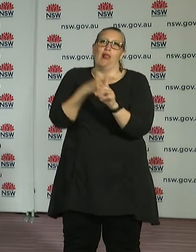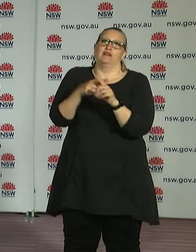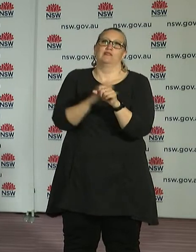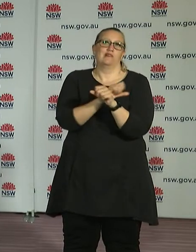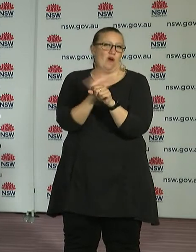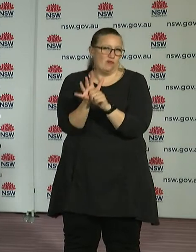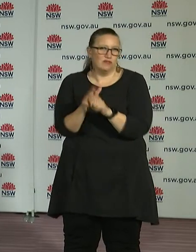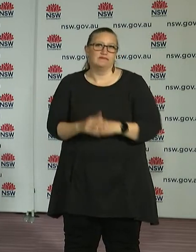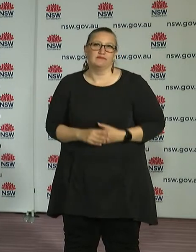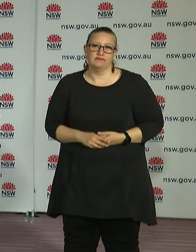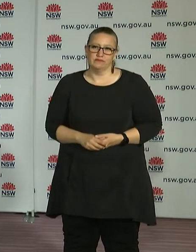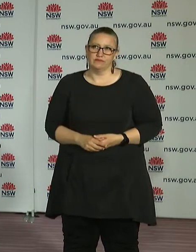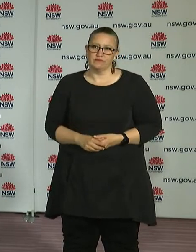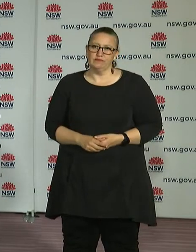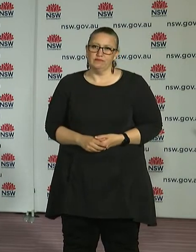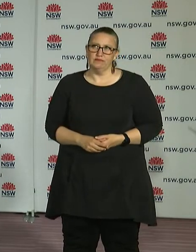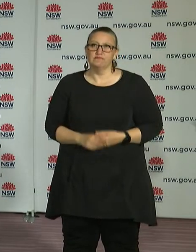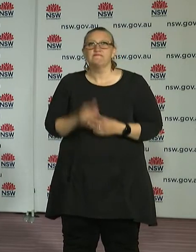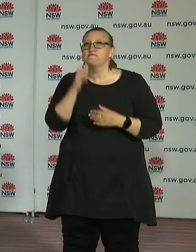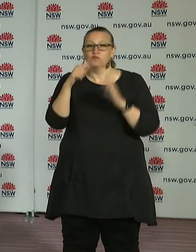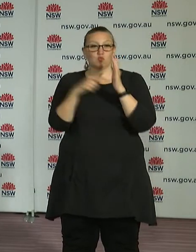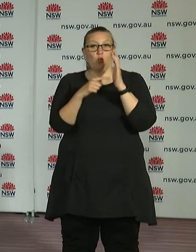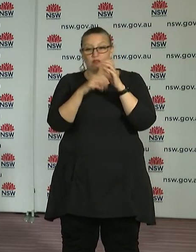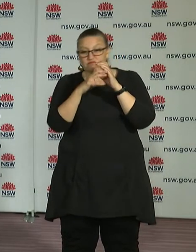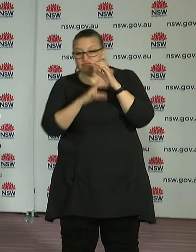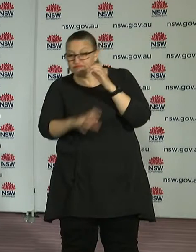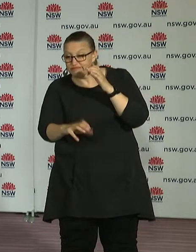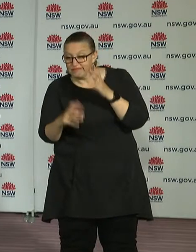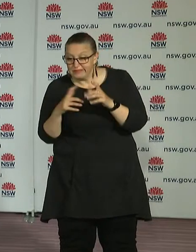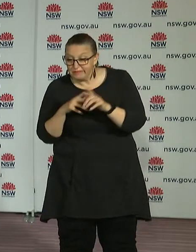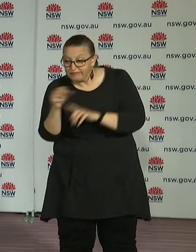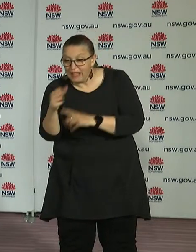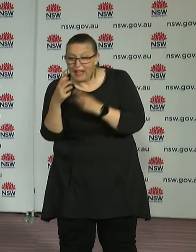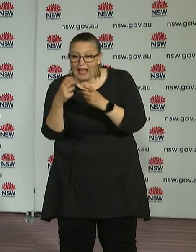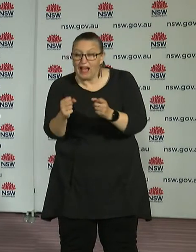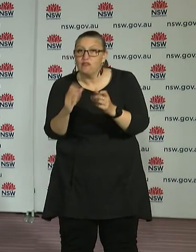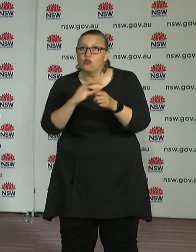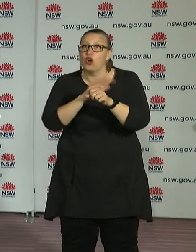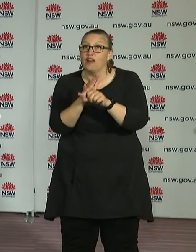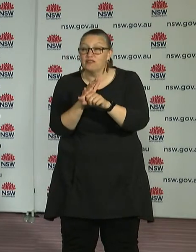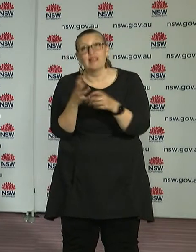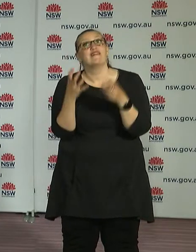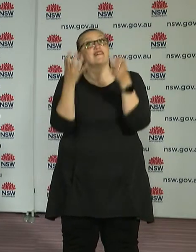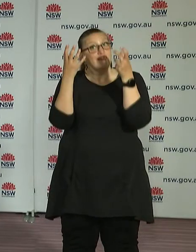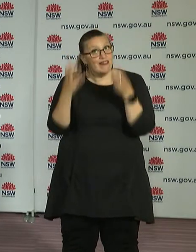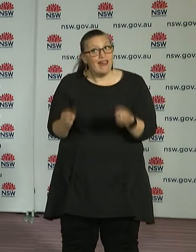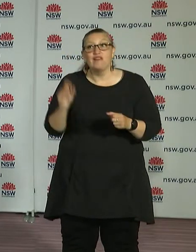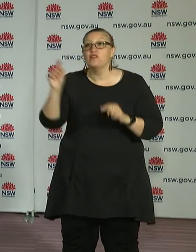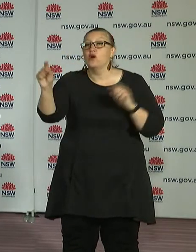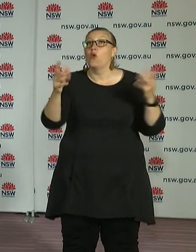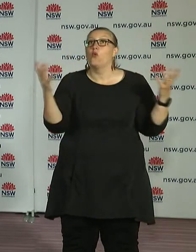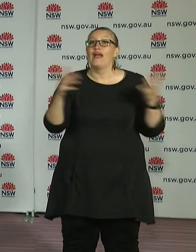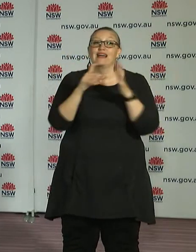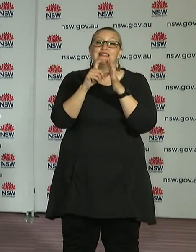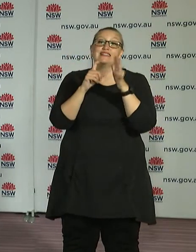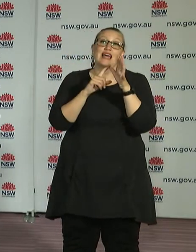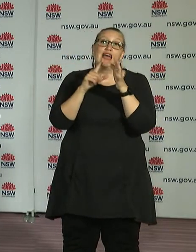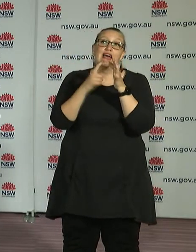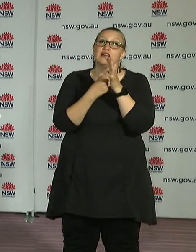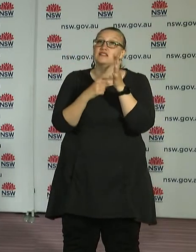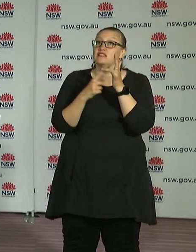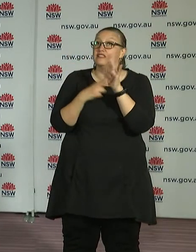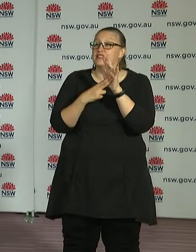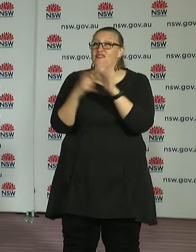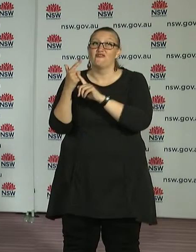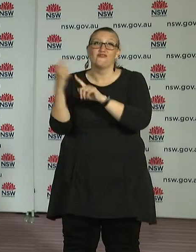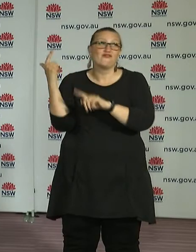New South Wales Health's sewage detection program has indicated positive test results from Dearton in the far west. Now,